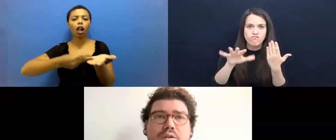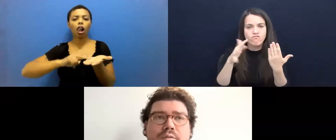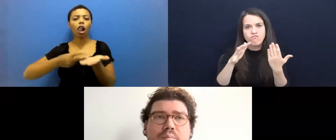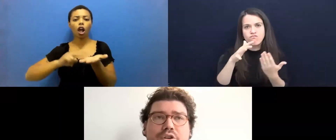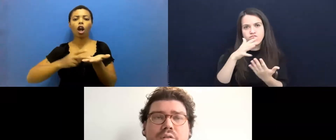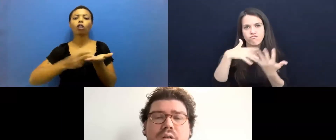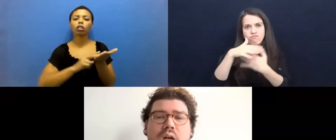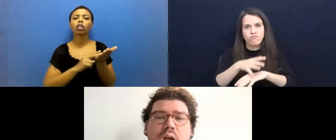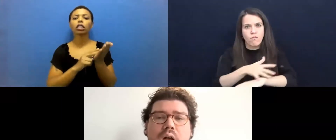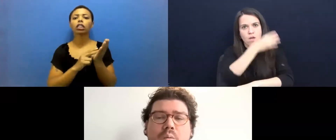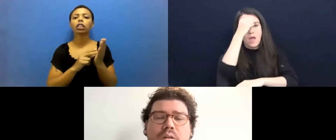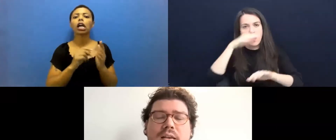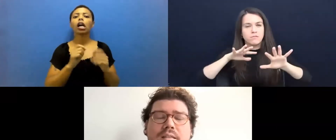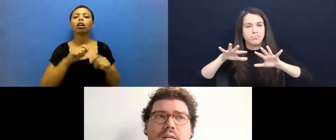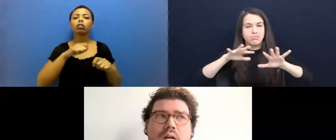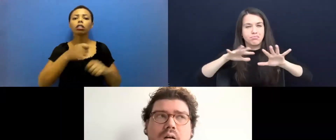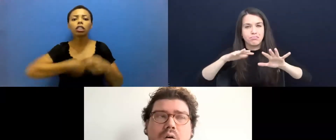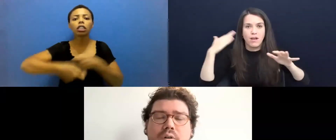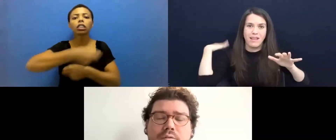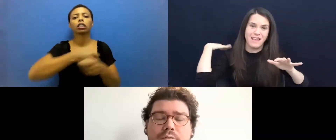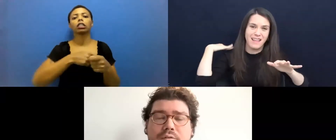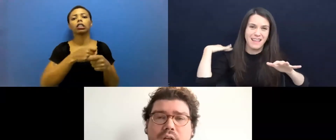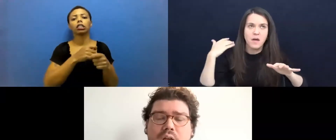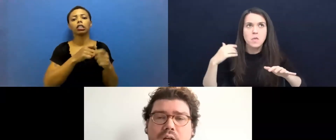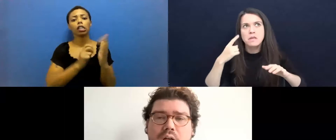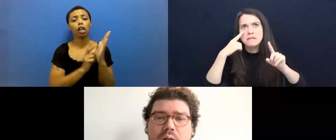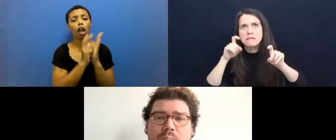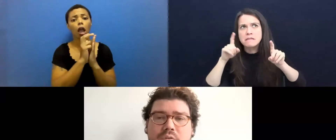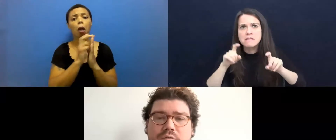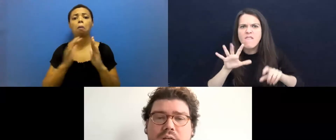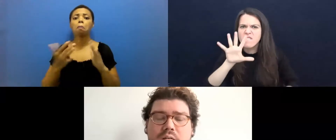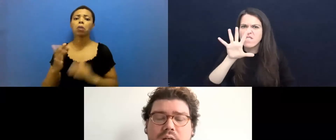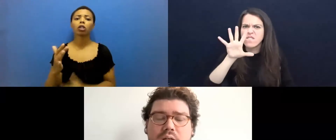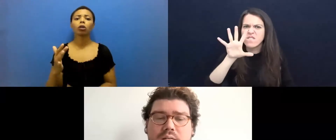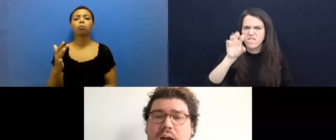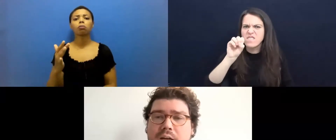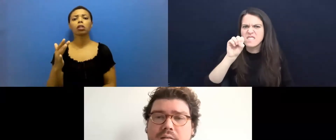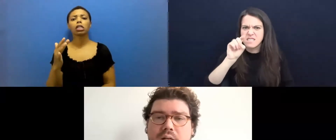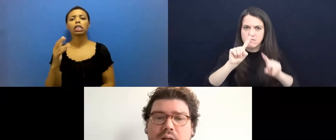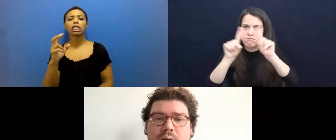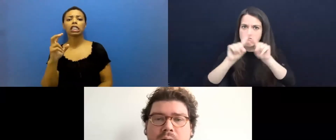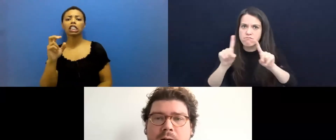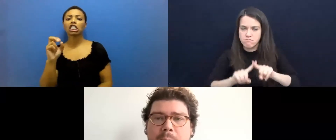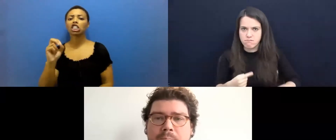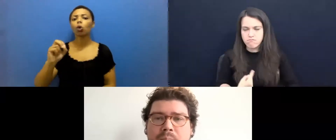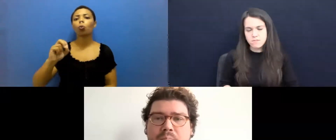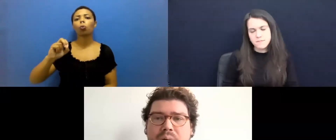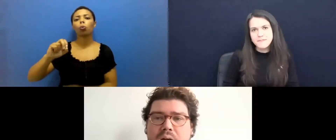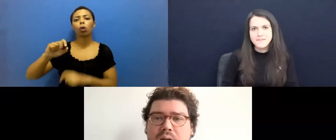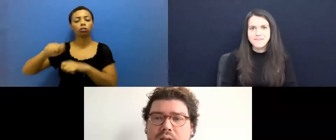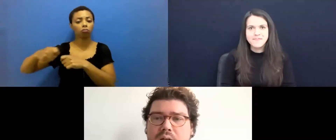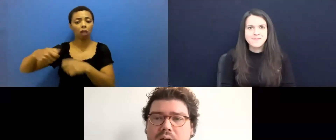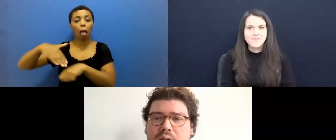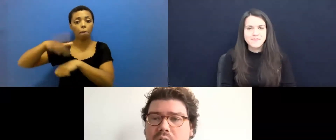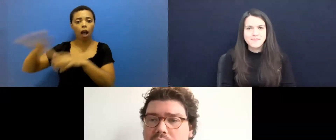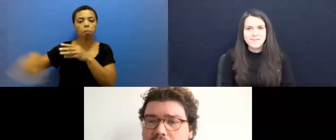signals into vibrations. We tested over 50 different signs.